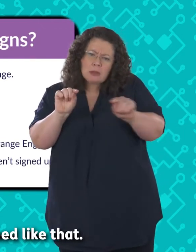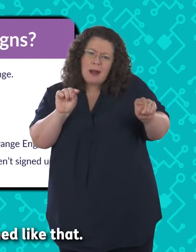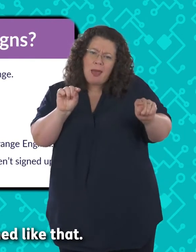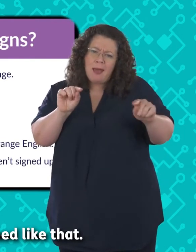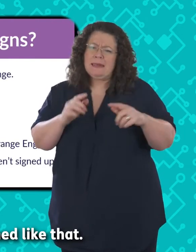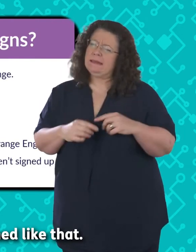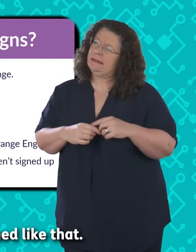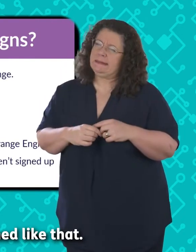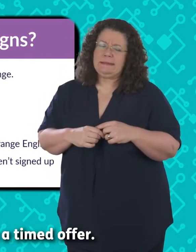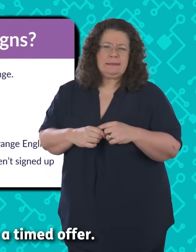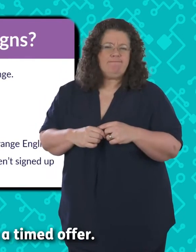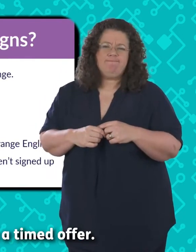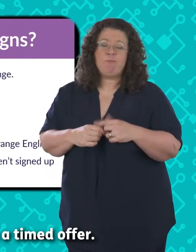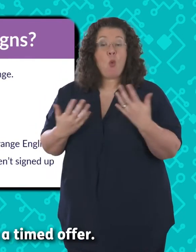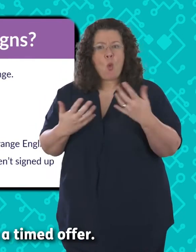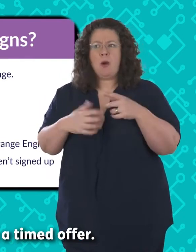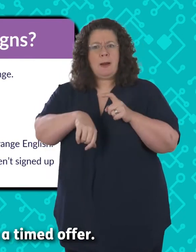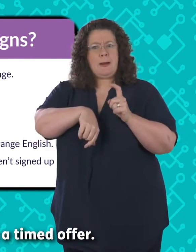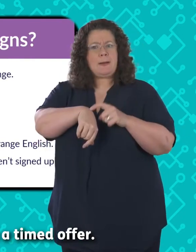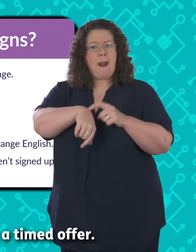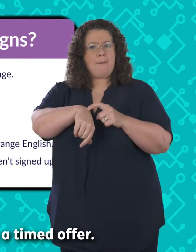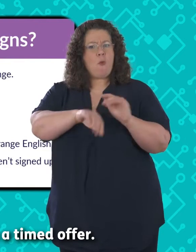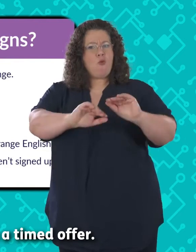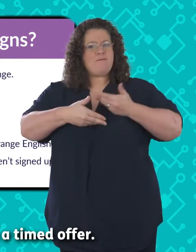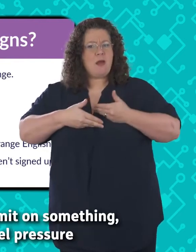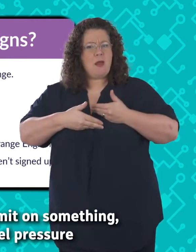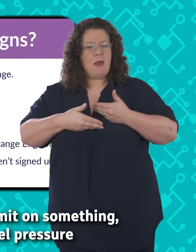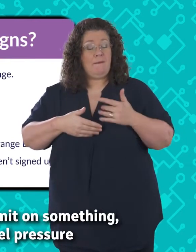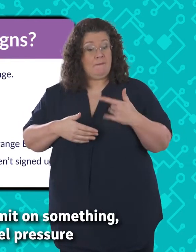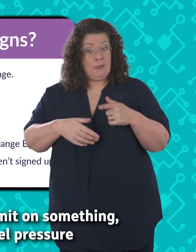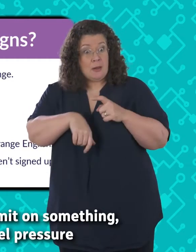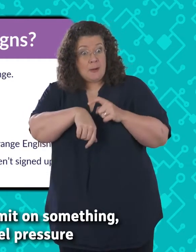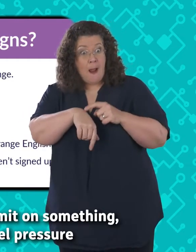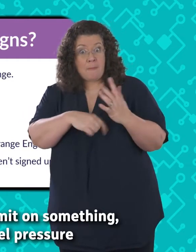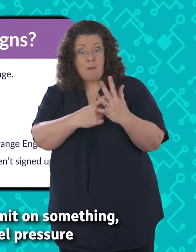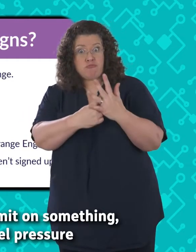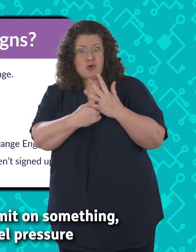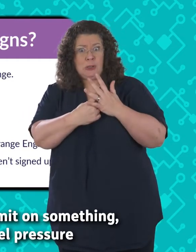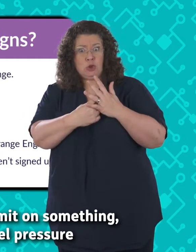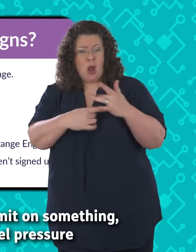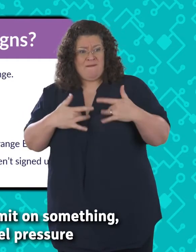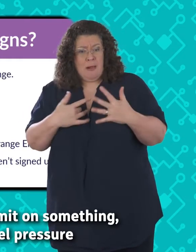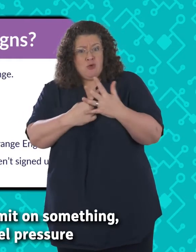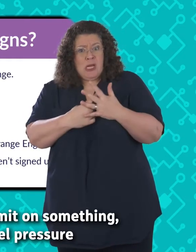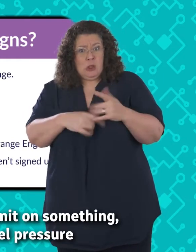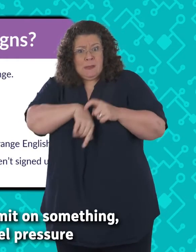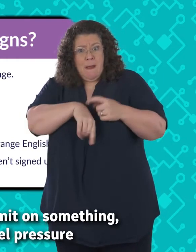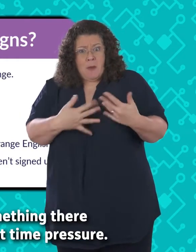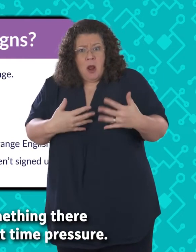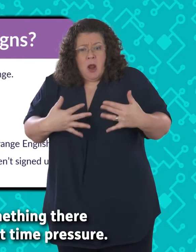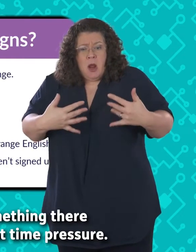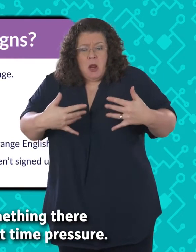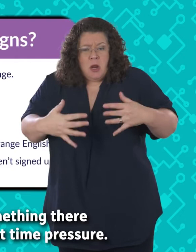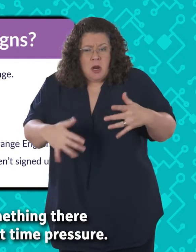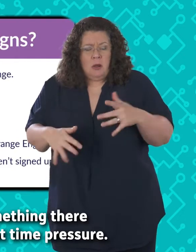that. The email contains a timed offer. When there's a time limit on something, it makes you feel pressure